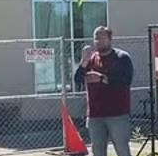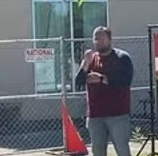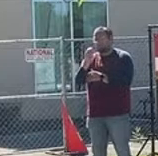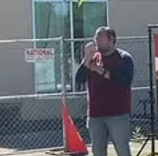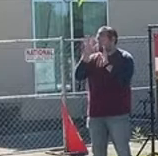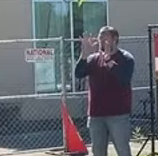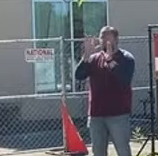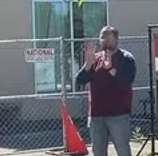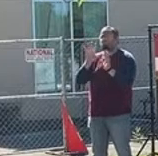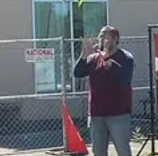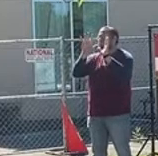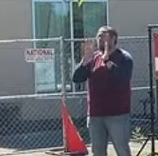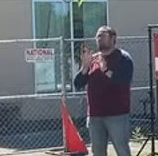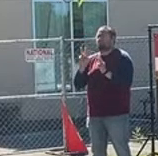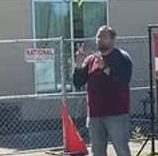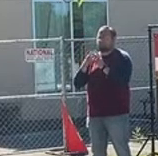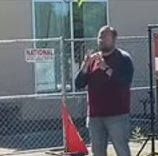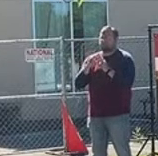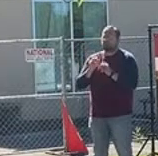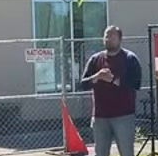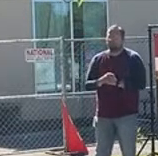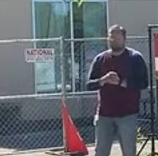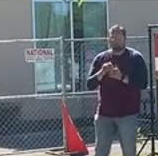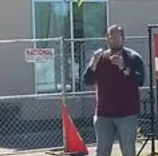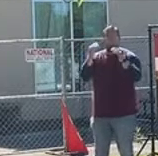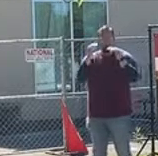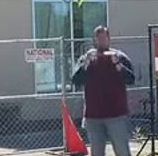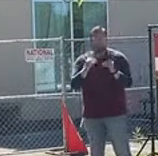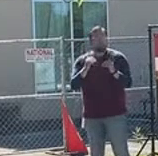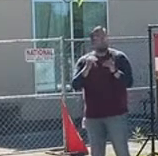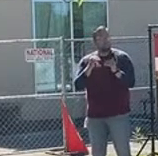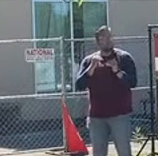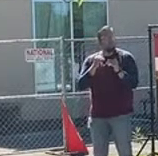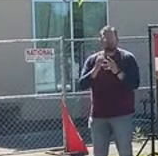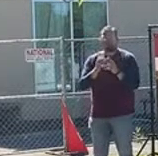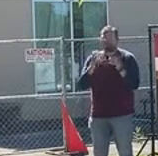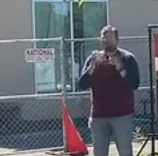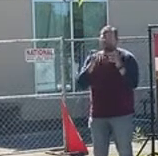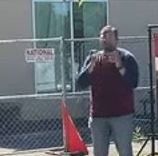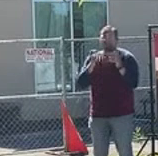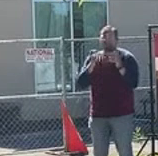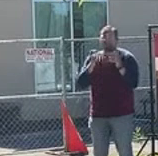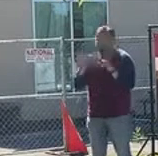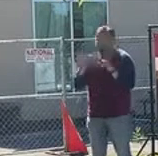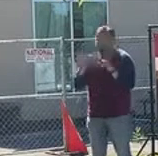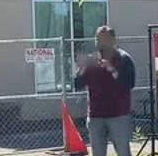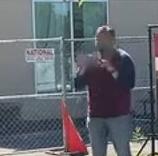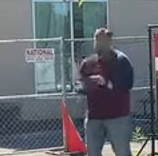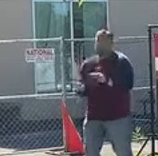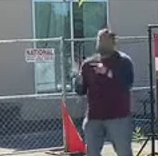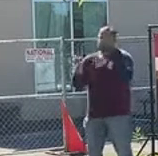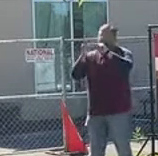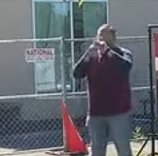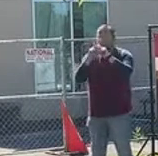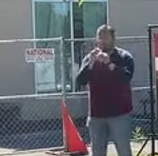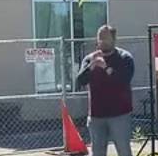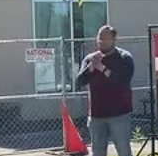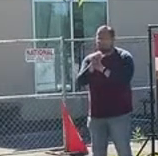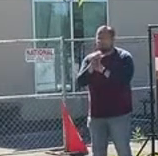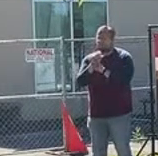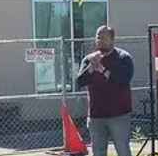excellent, excellent partner. Next, I'd like to, so many people went the extra mile to get here.